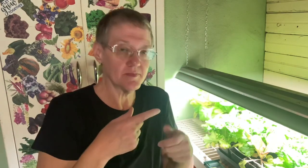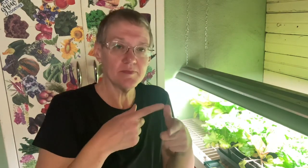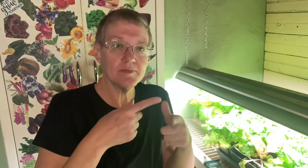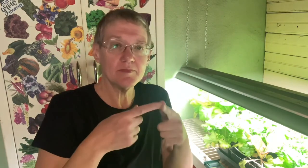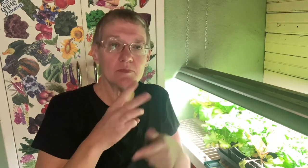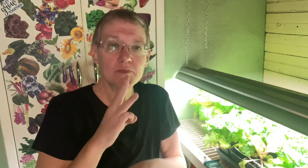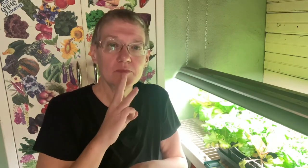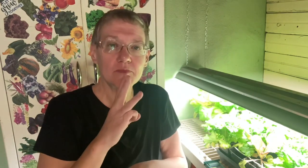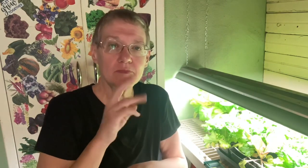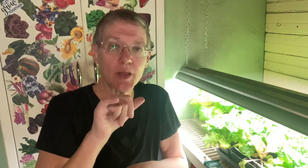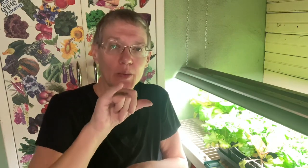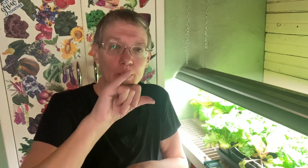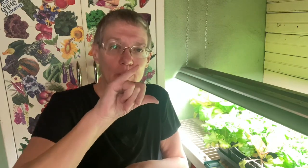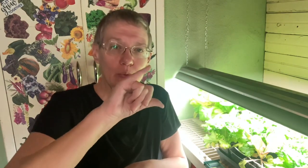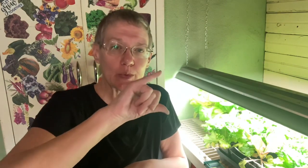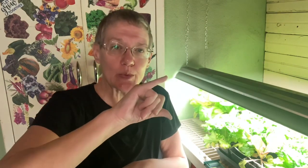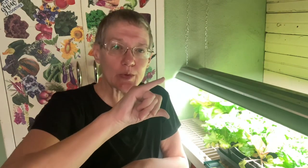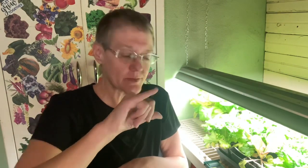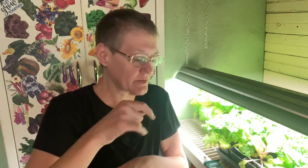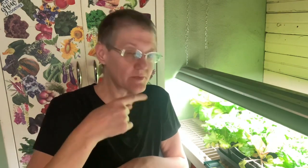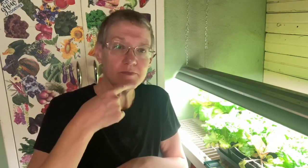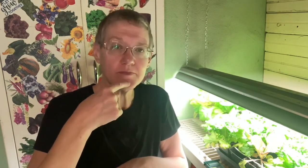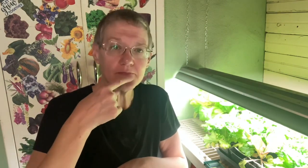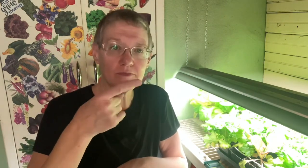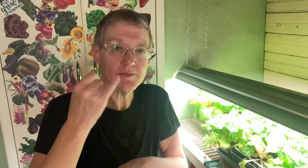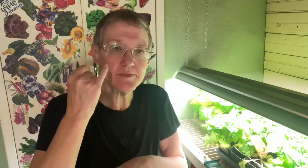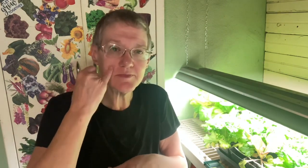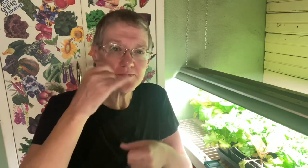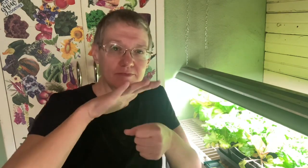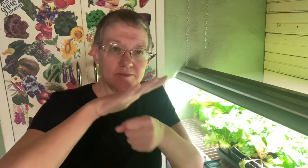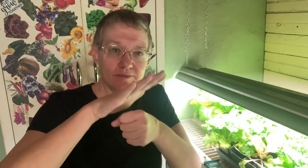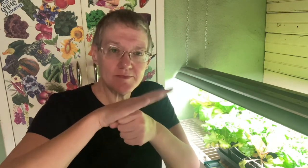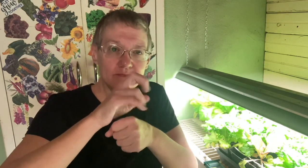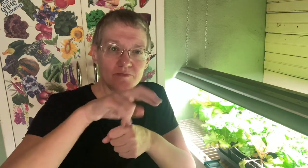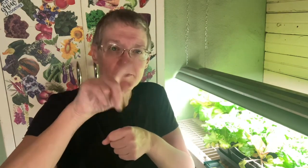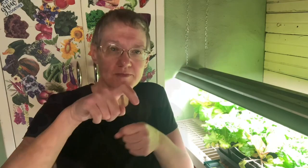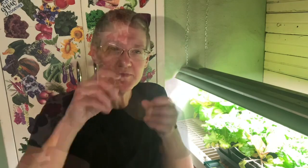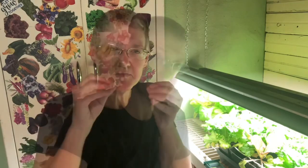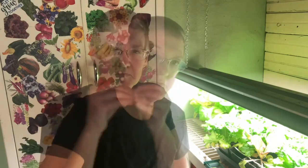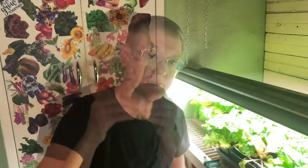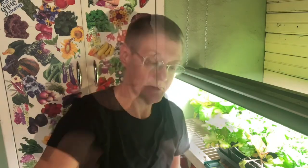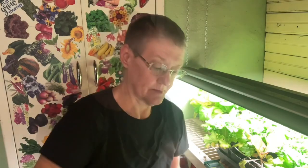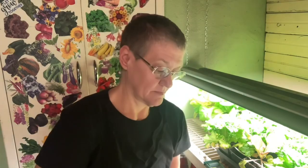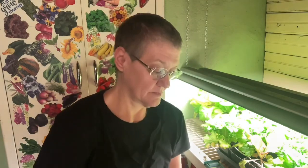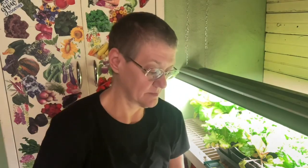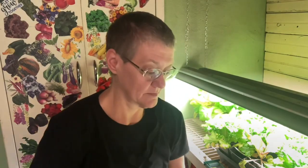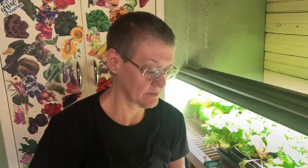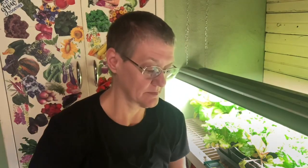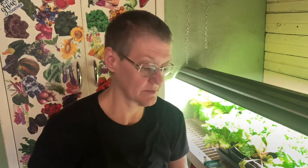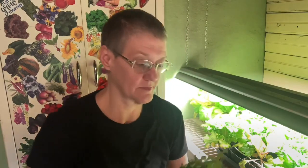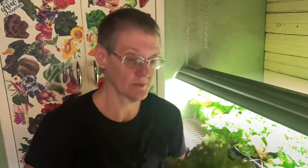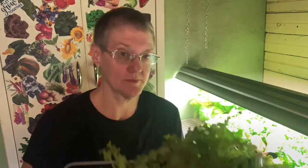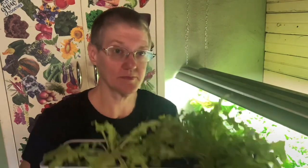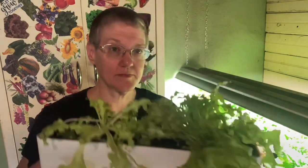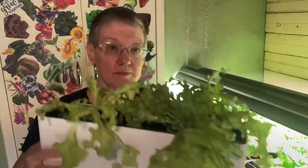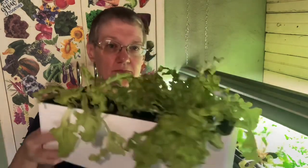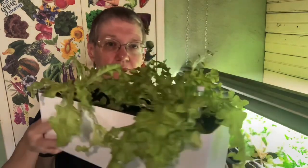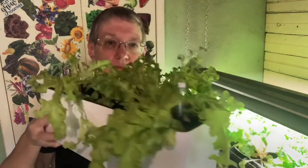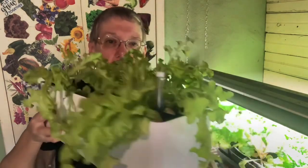3 transplants in each planter. Then there's a little reservoir to pour in the water, and it indicates when